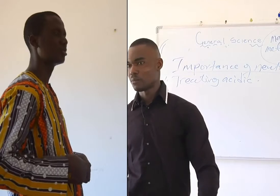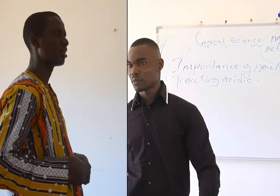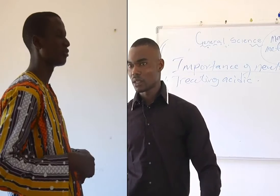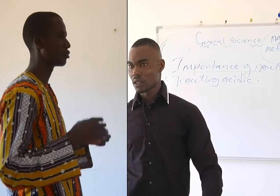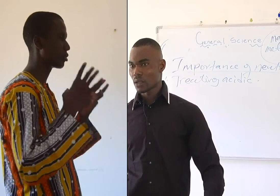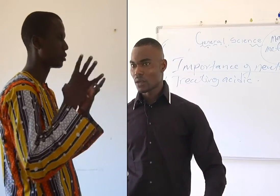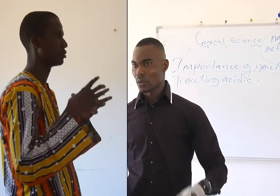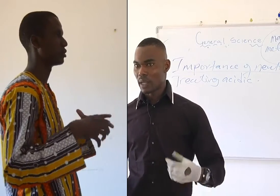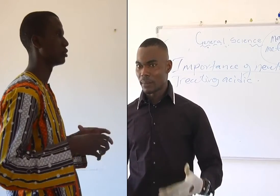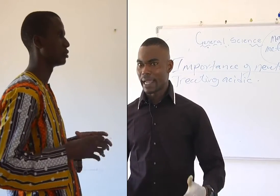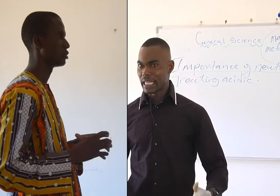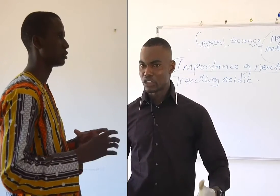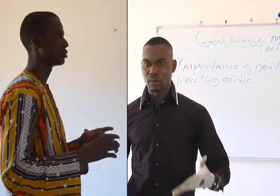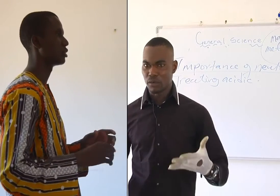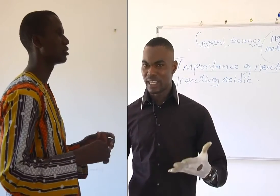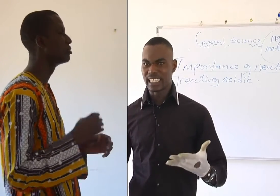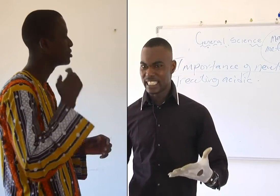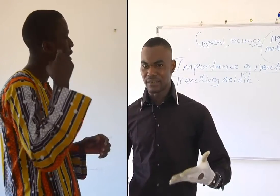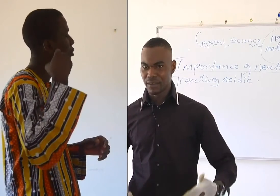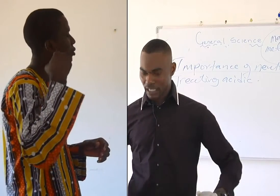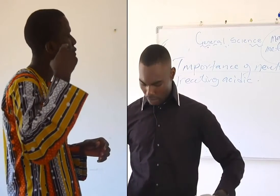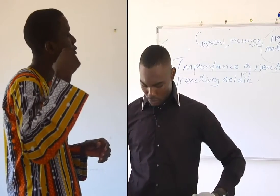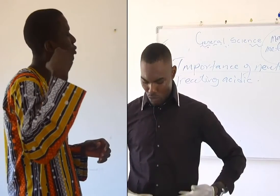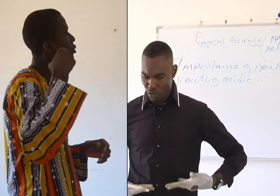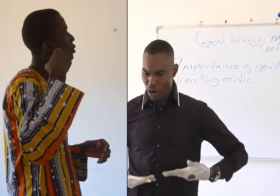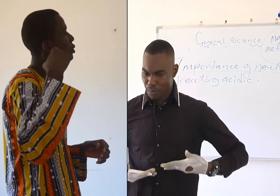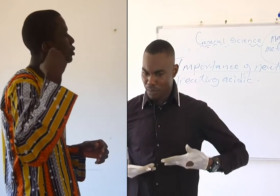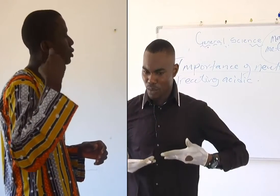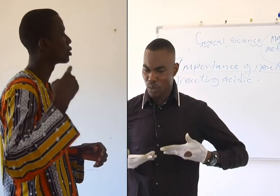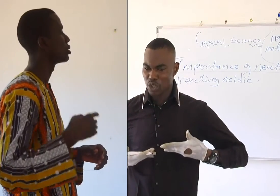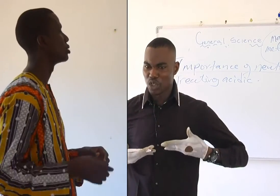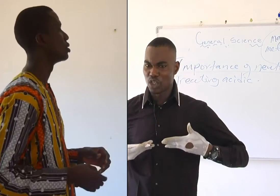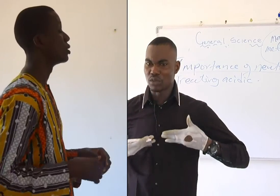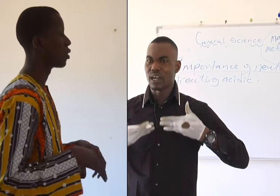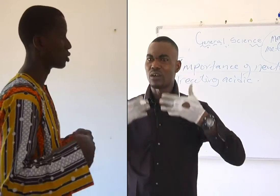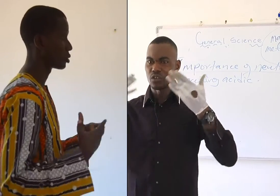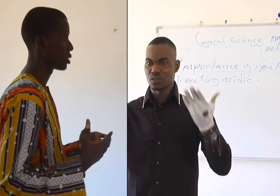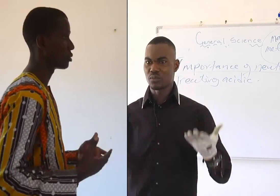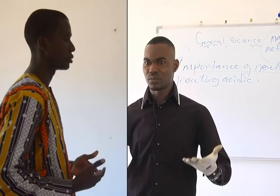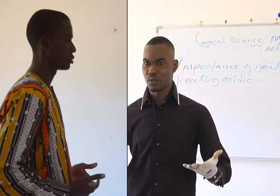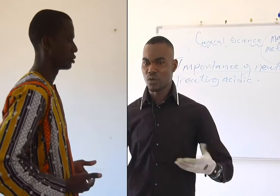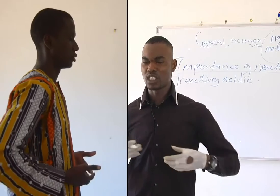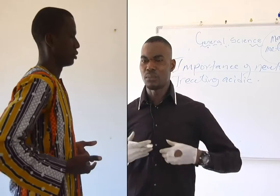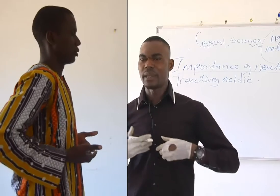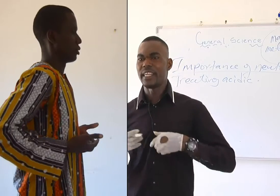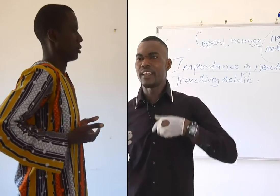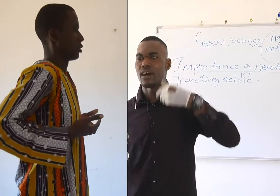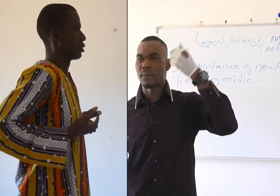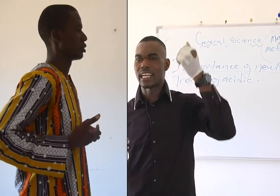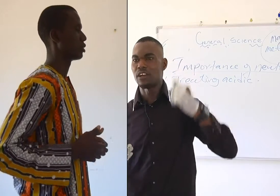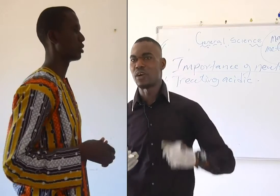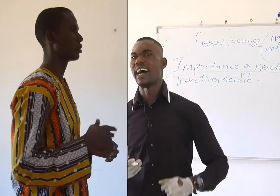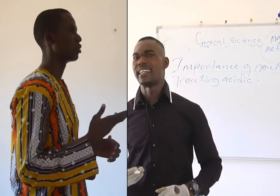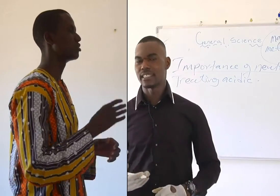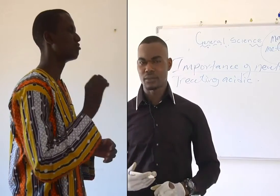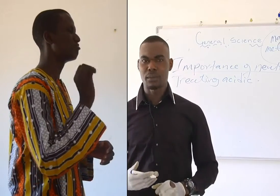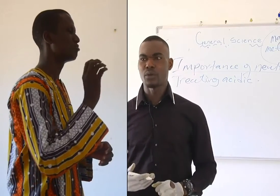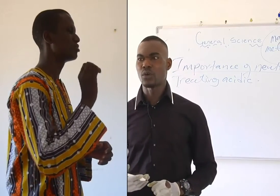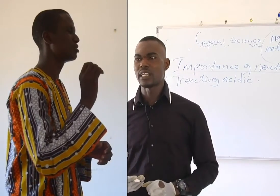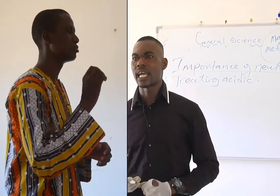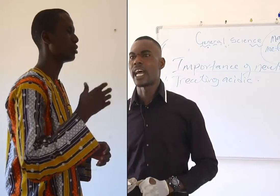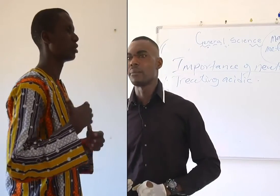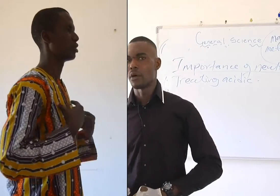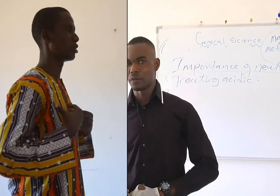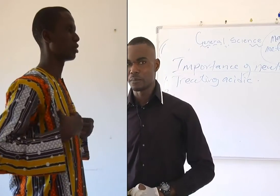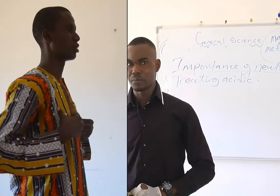indigestion, whereby some of the acid, in fact, move up towards your esophagus, causing pain up around your heart. People